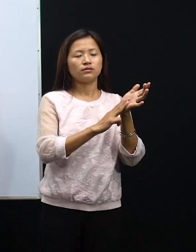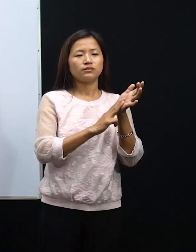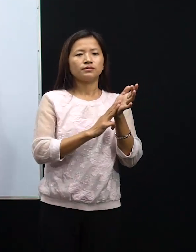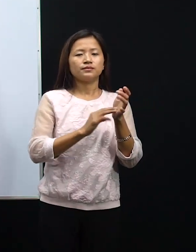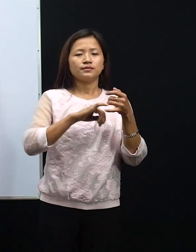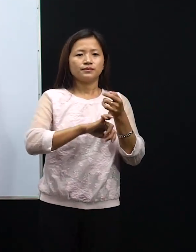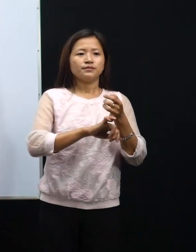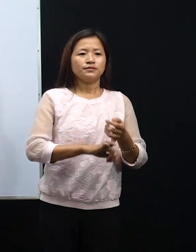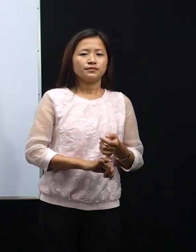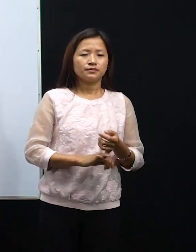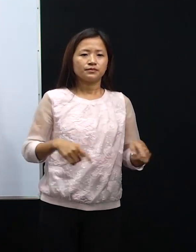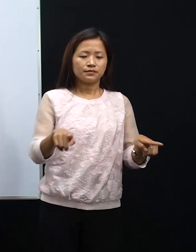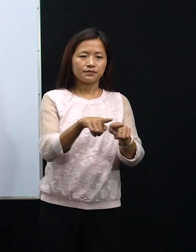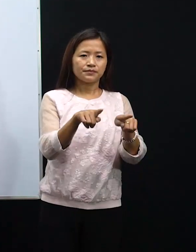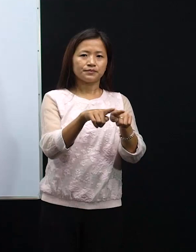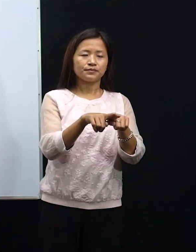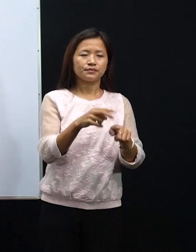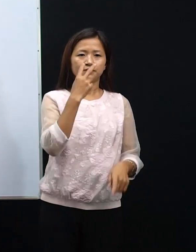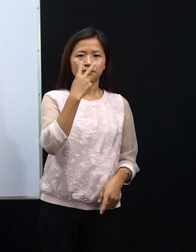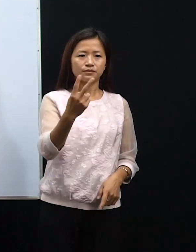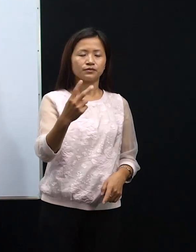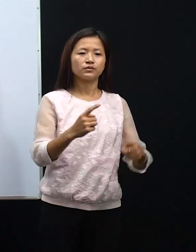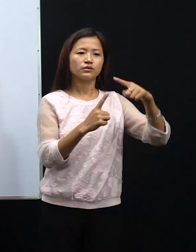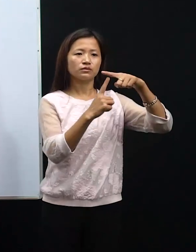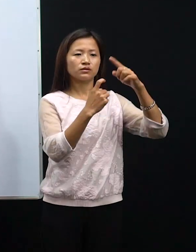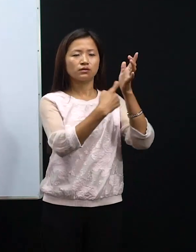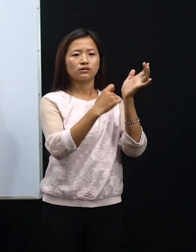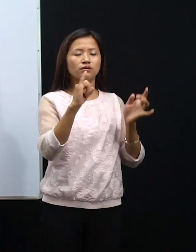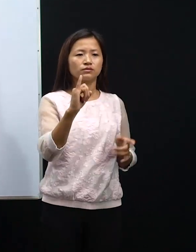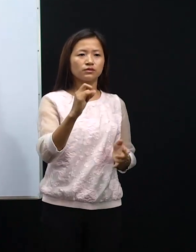All right. So similarly, if you look at trinomial,